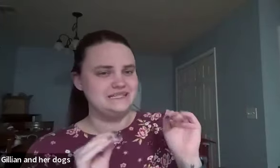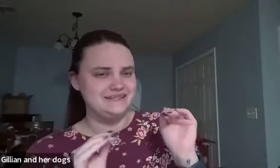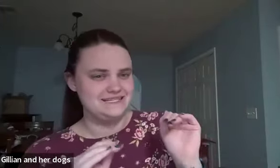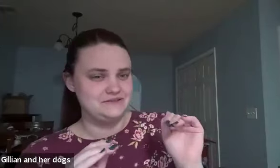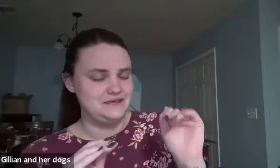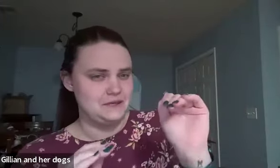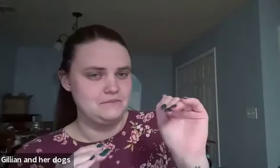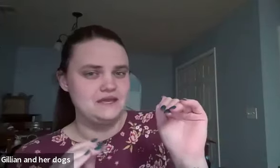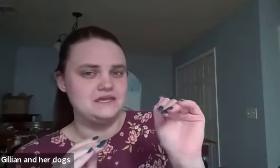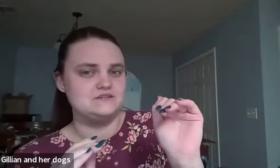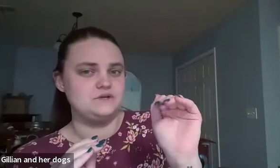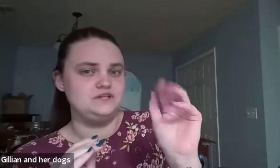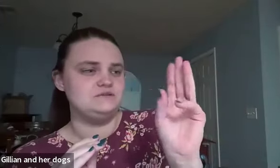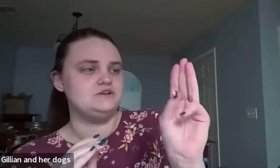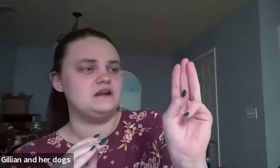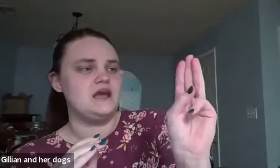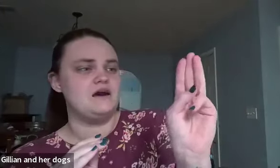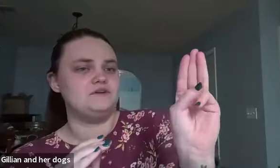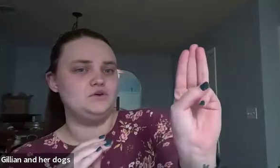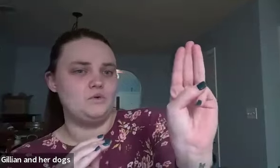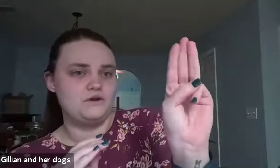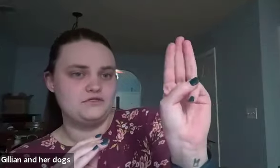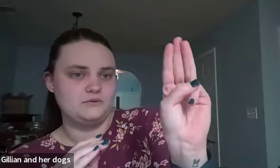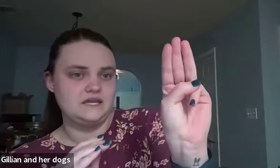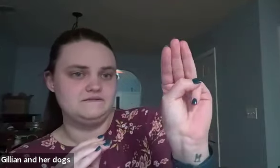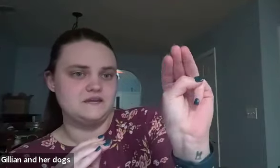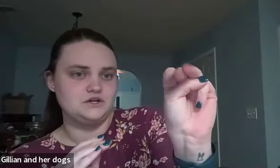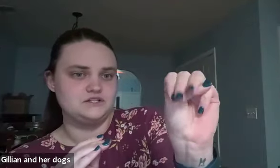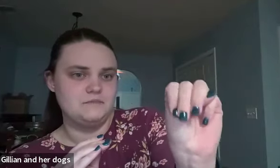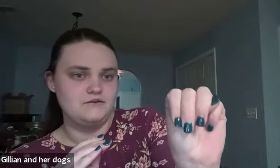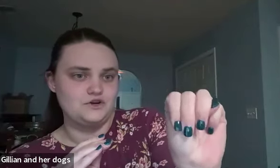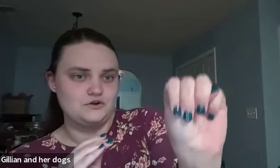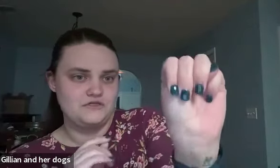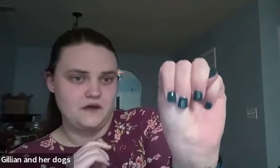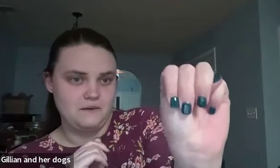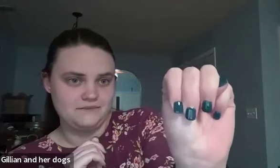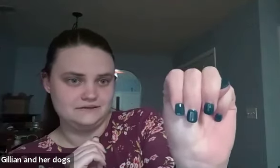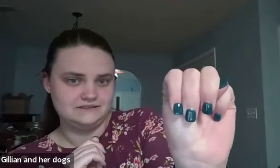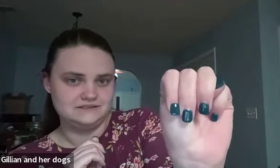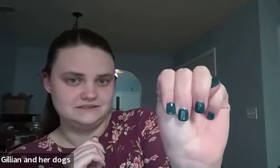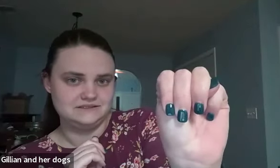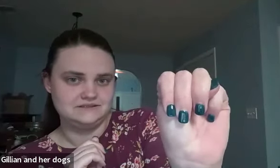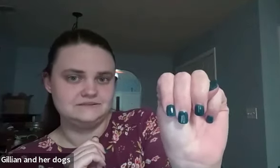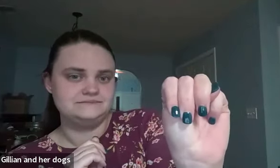really nice about the M is when you do it, you're gonna have your 3 fingers come over your thumb.